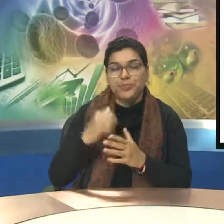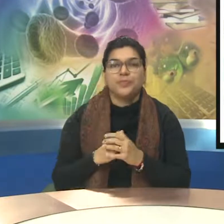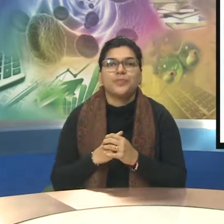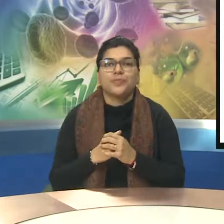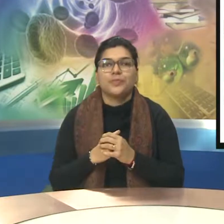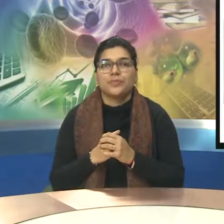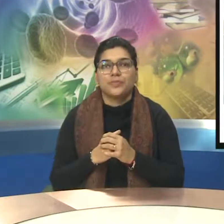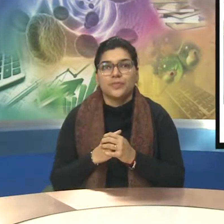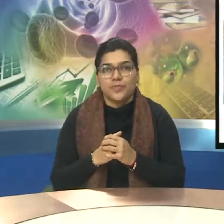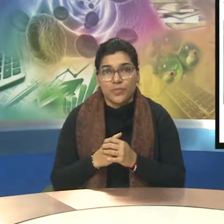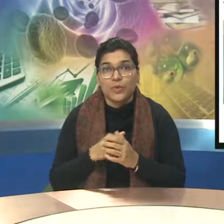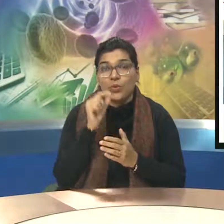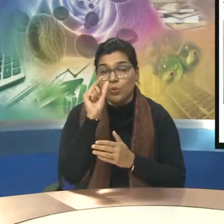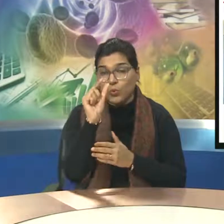material.